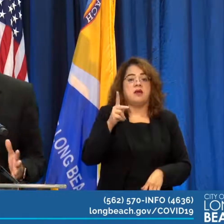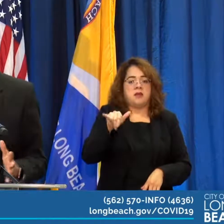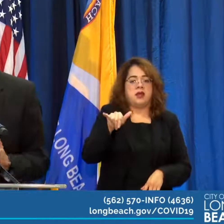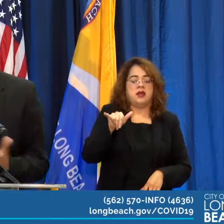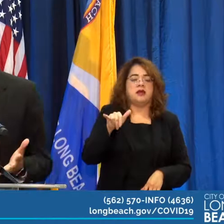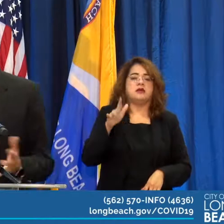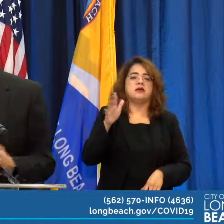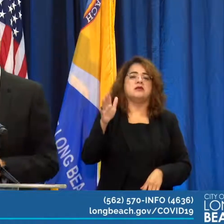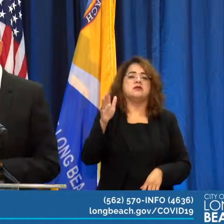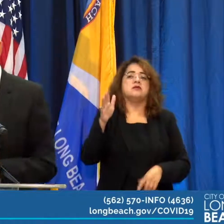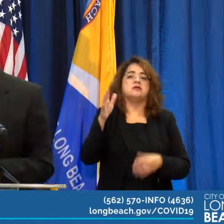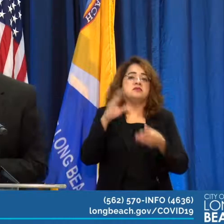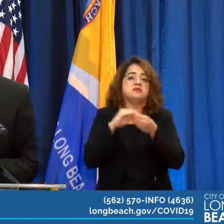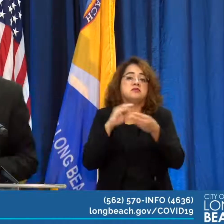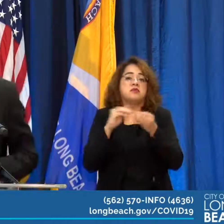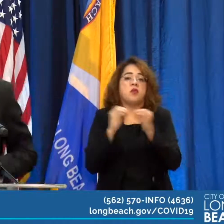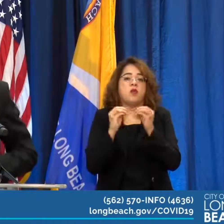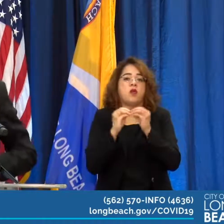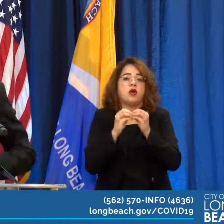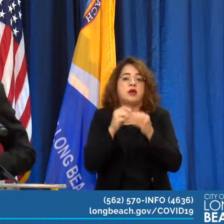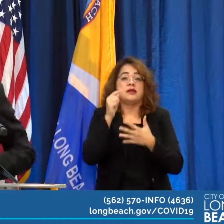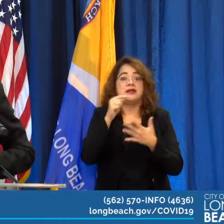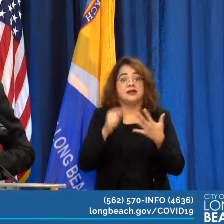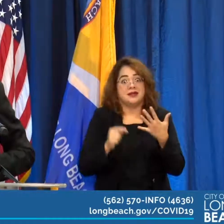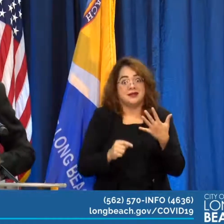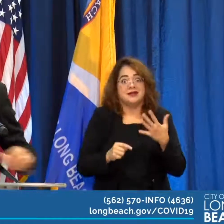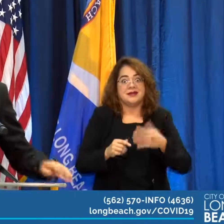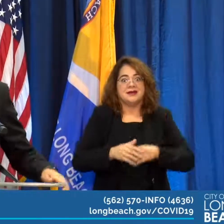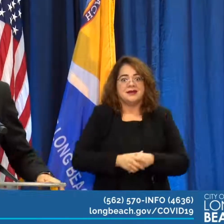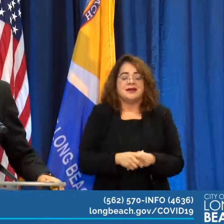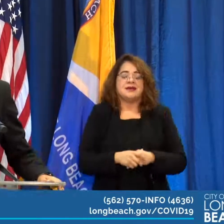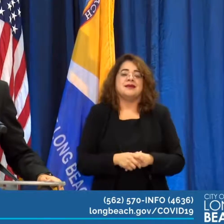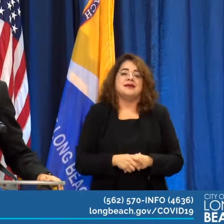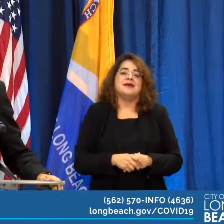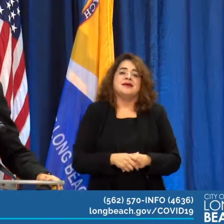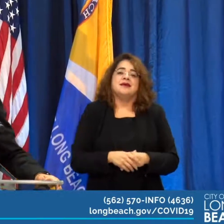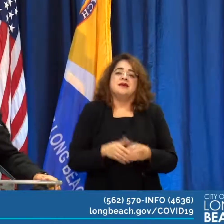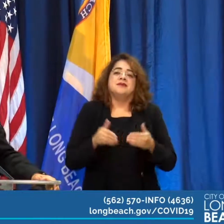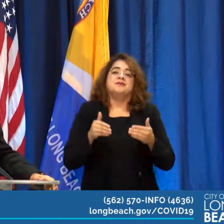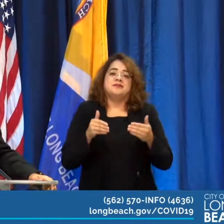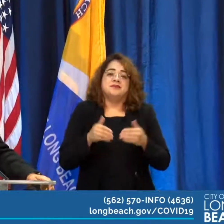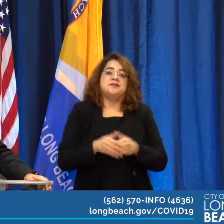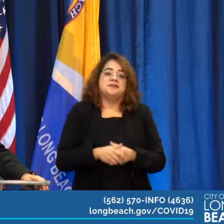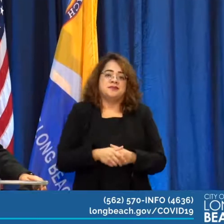the details, and then we will open it up for questions. Go ahead, Kelly.